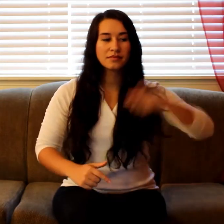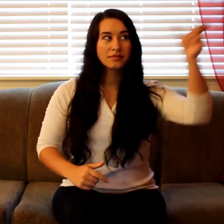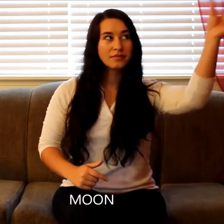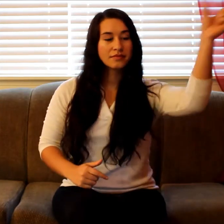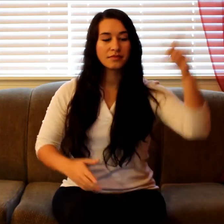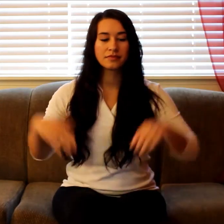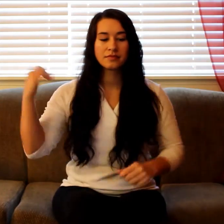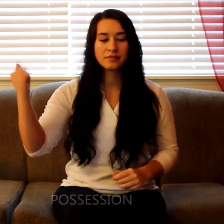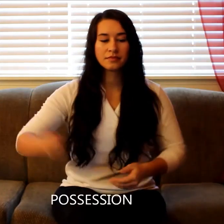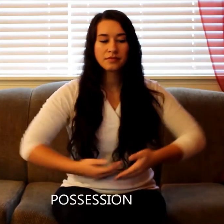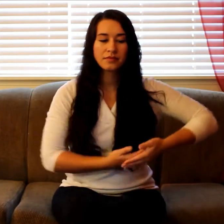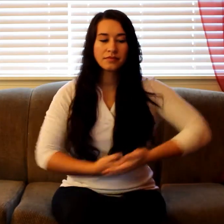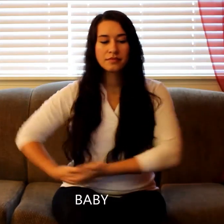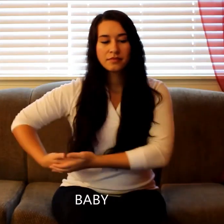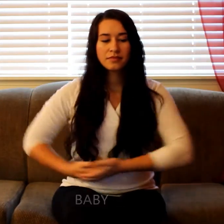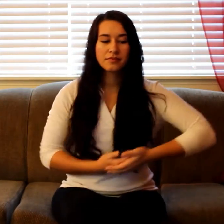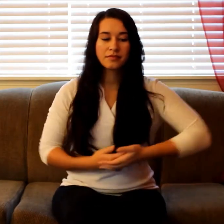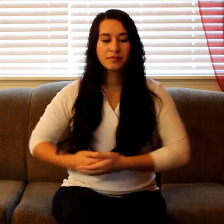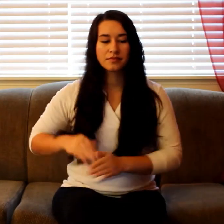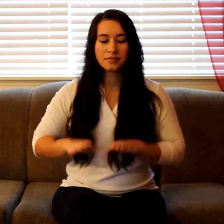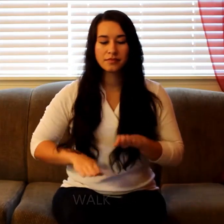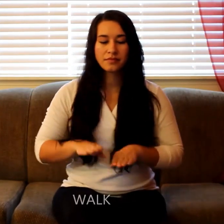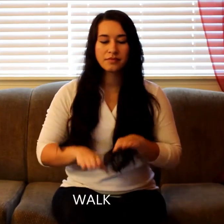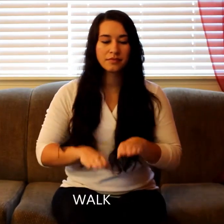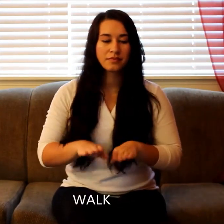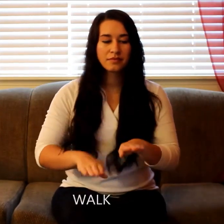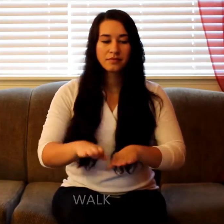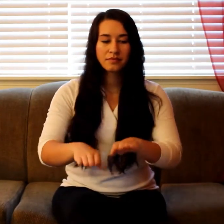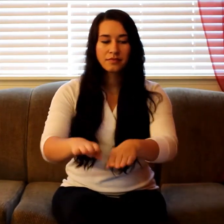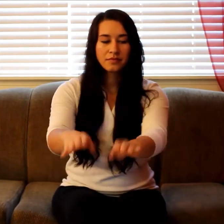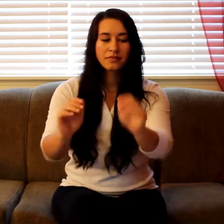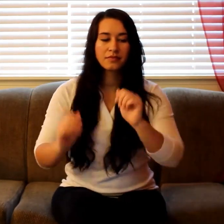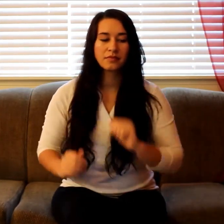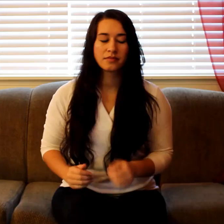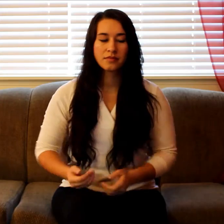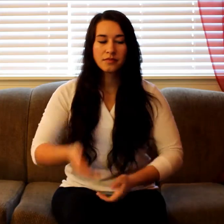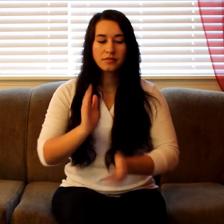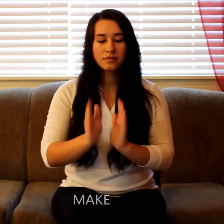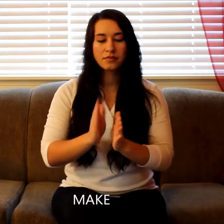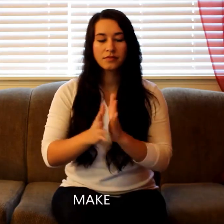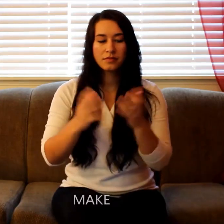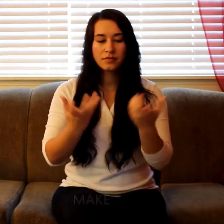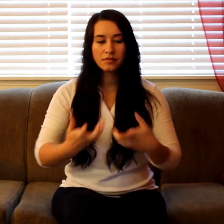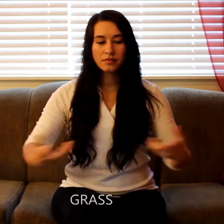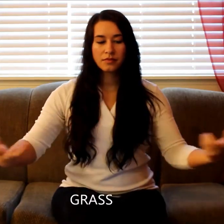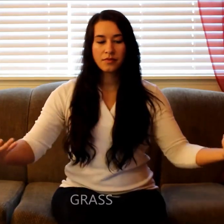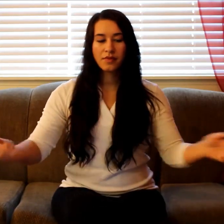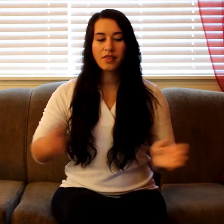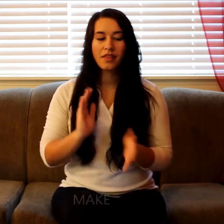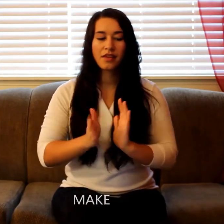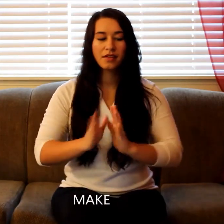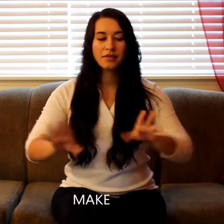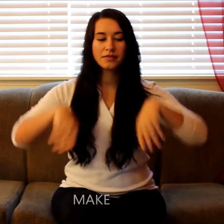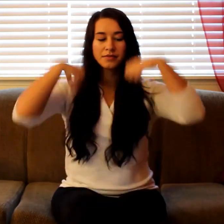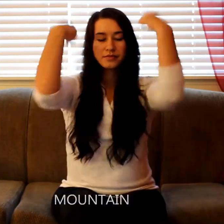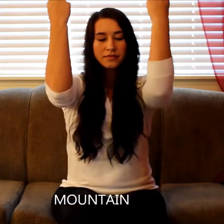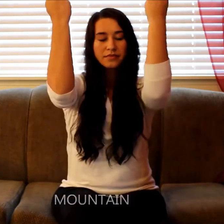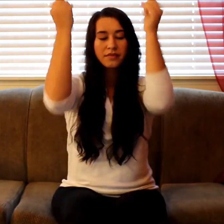father the son, his mother the moon, he began to sack, and up too soon he was making the bed, making the